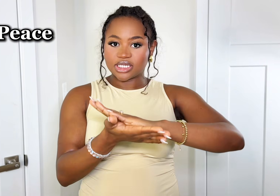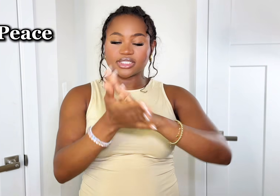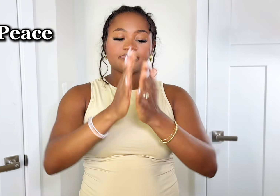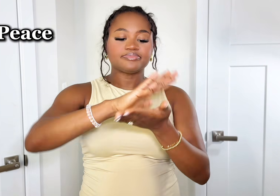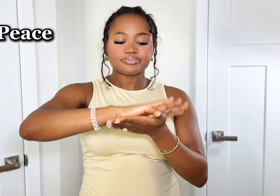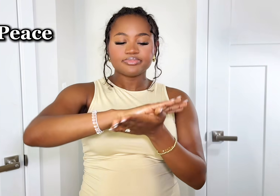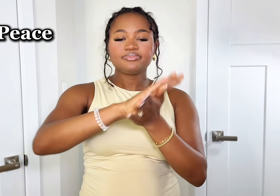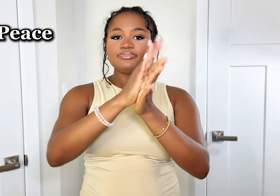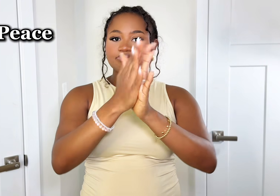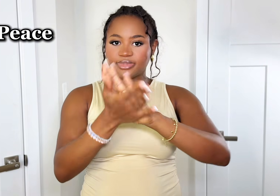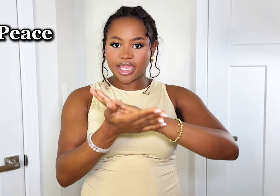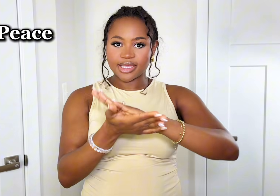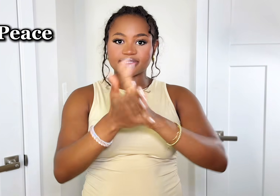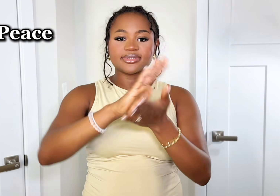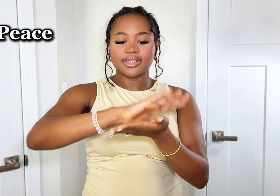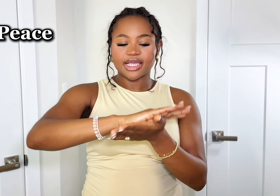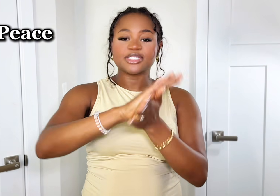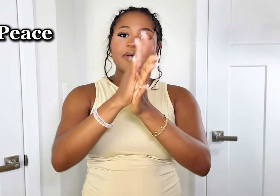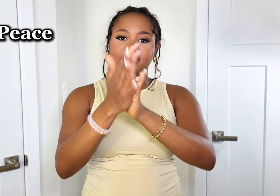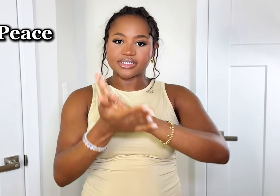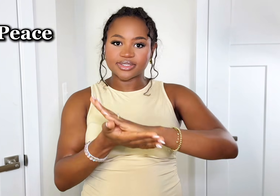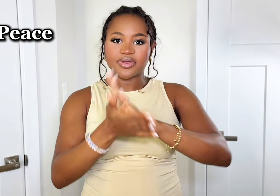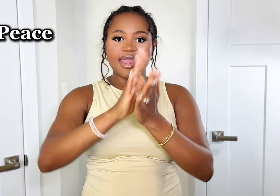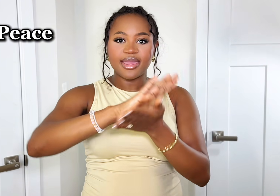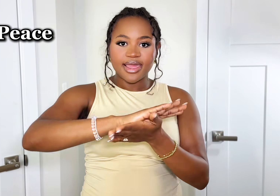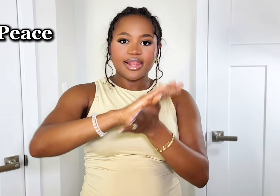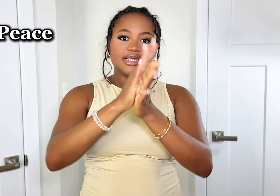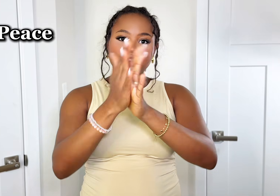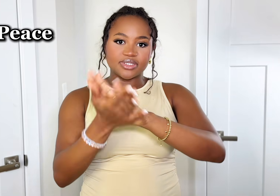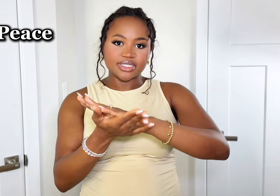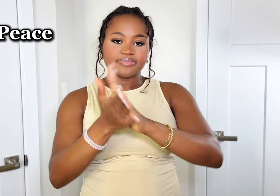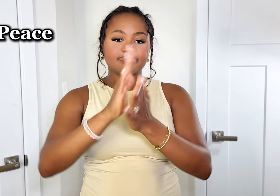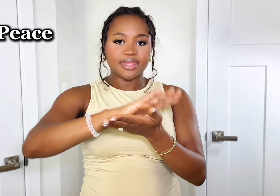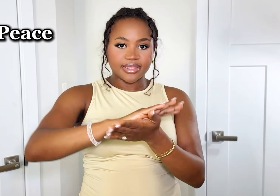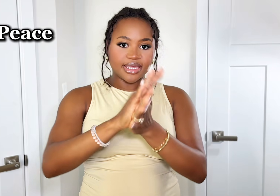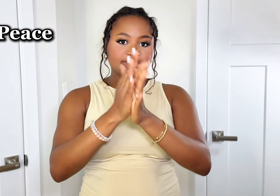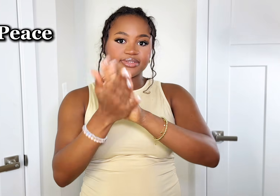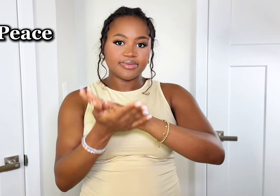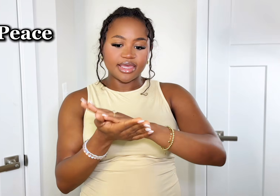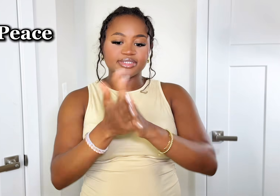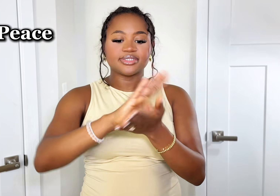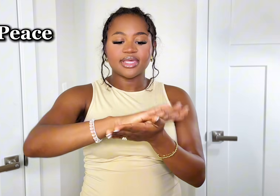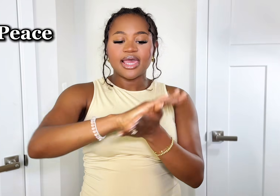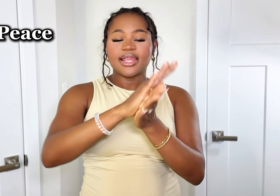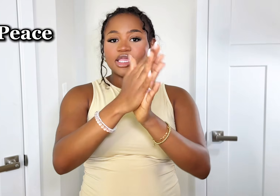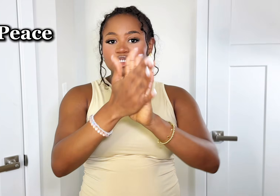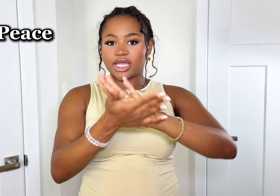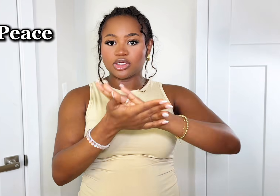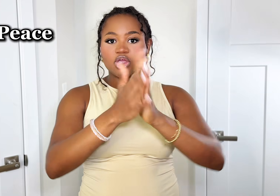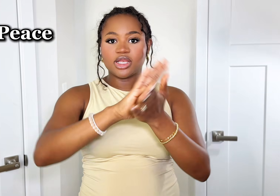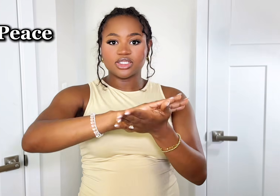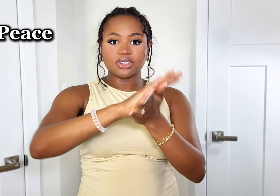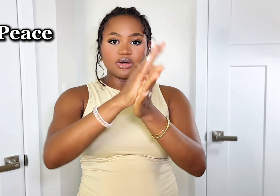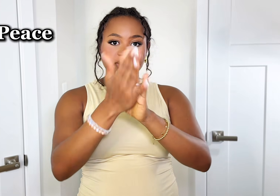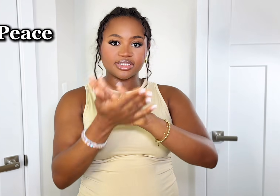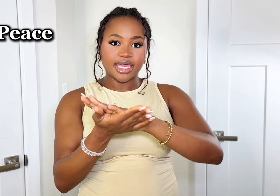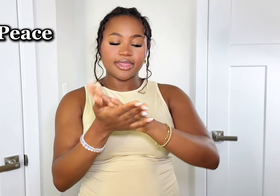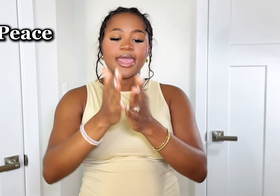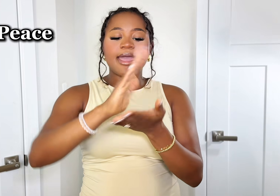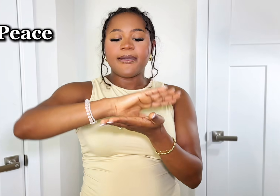this, like this. Let's practice, okay? Let's do this. Like this, yes. Like you're trying to turn it to the other side.